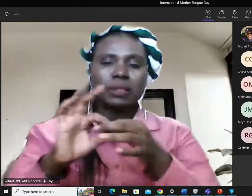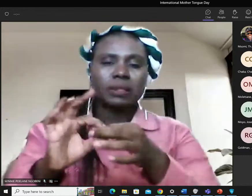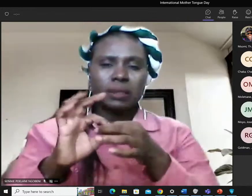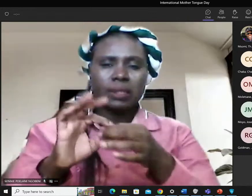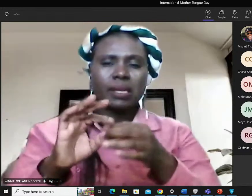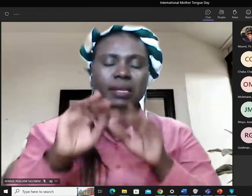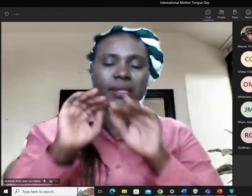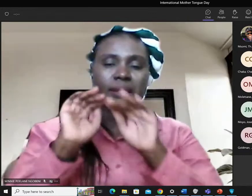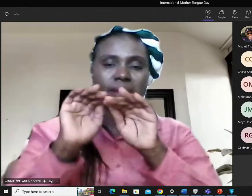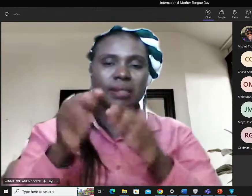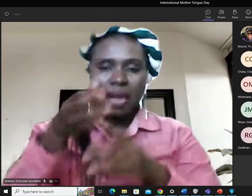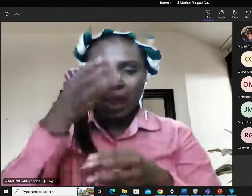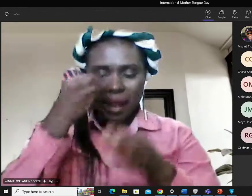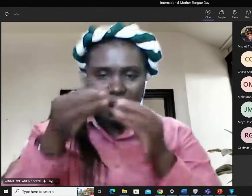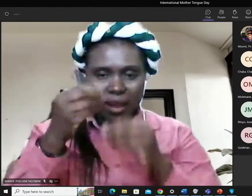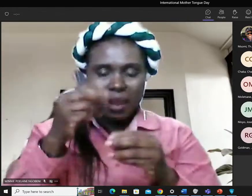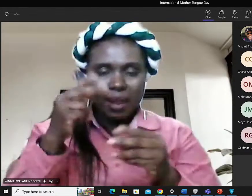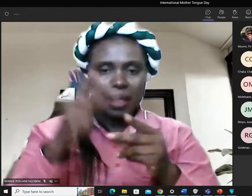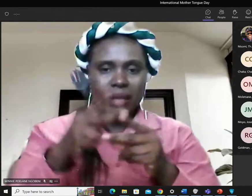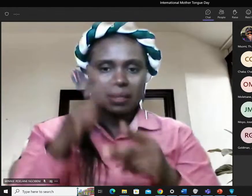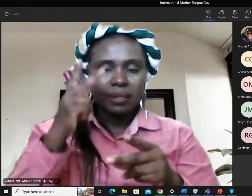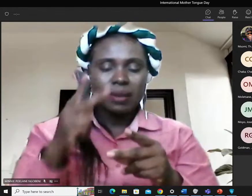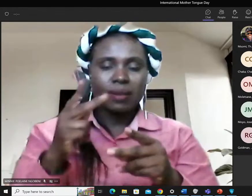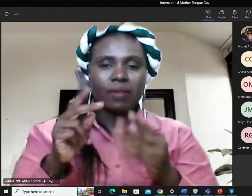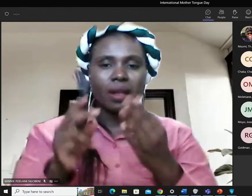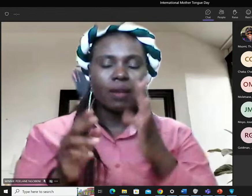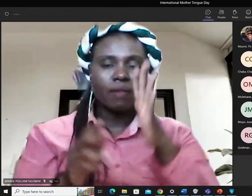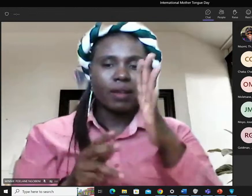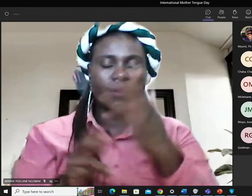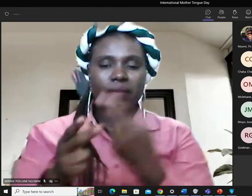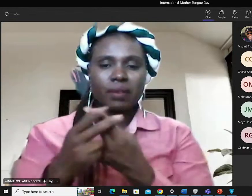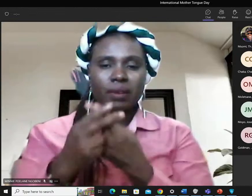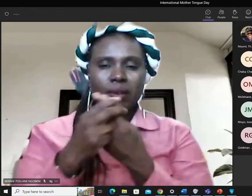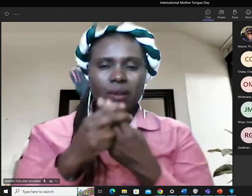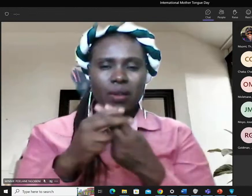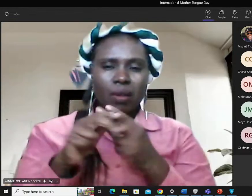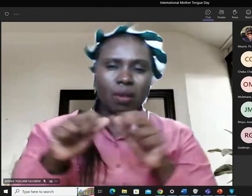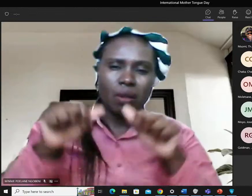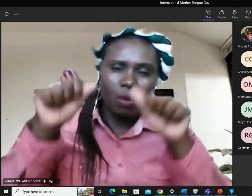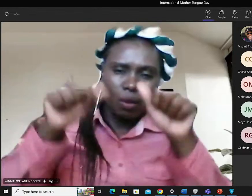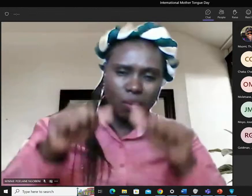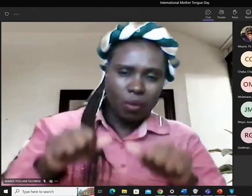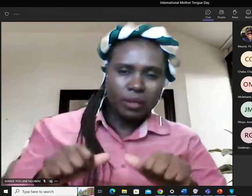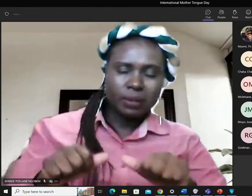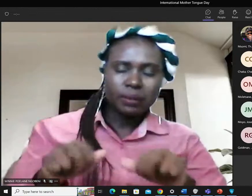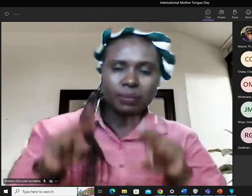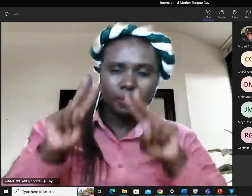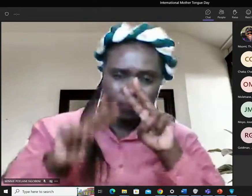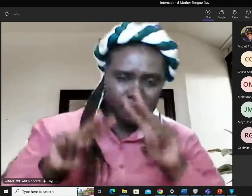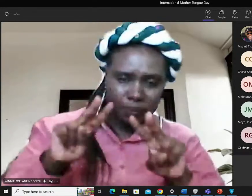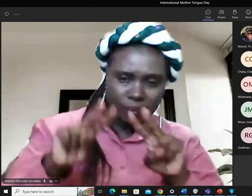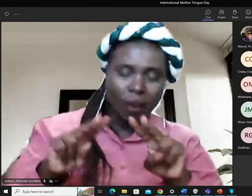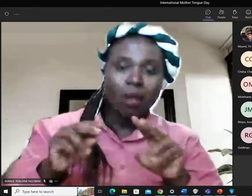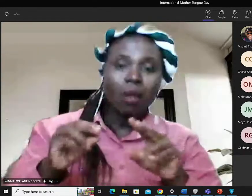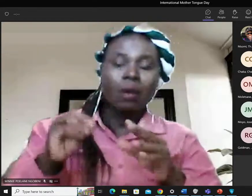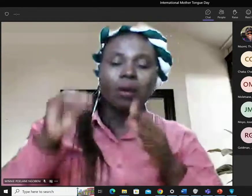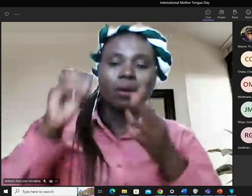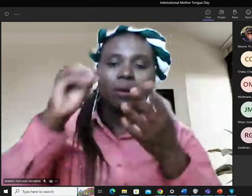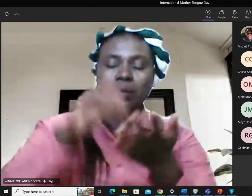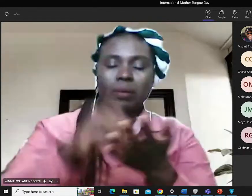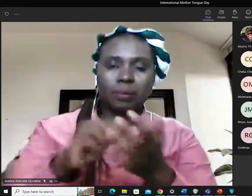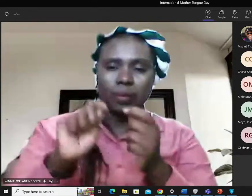learning. Lastly, the learning unit 5 is monitoring and evaluation of the implementation of a